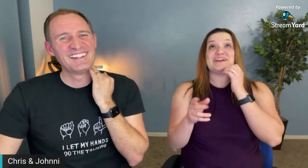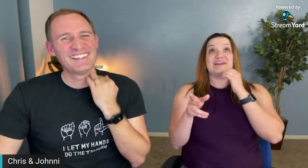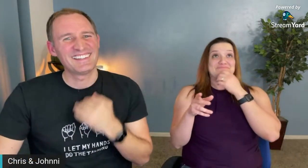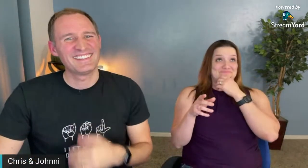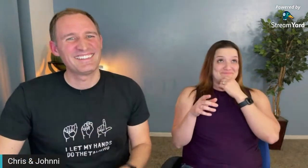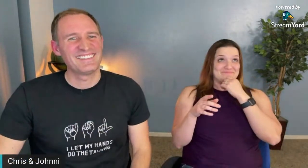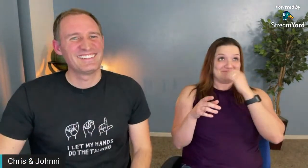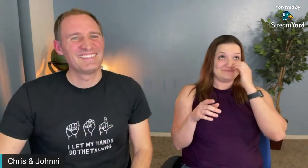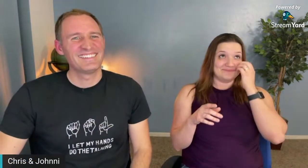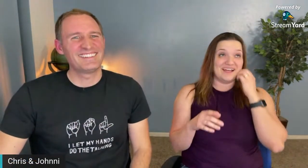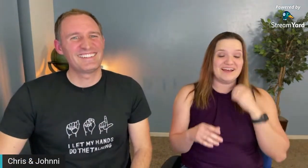okay.